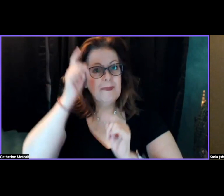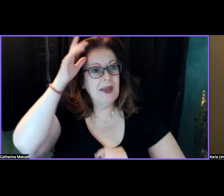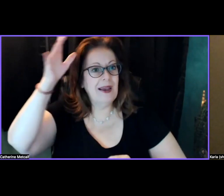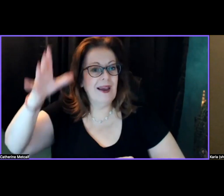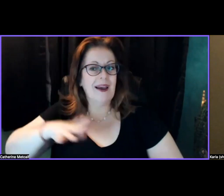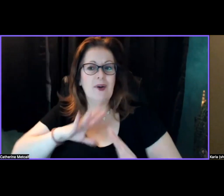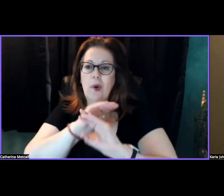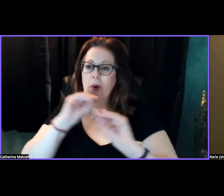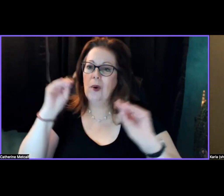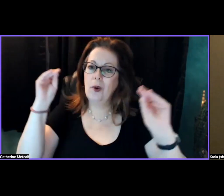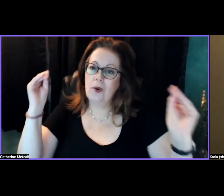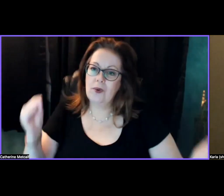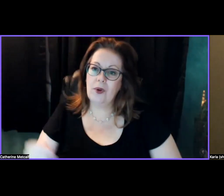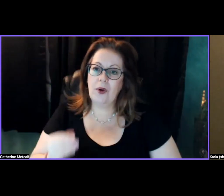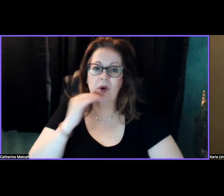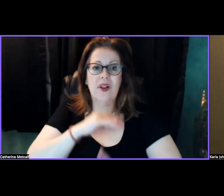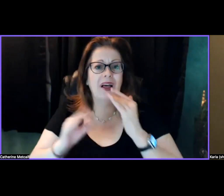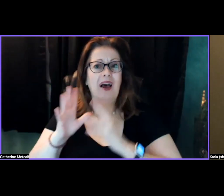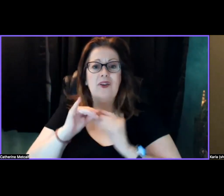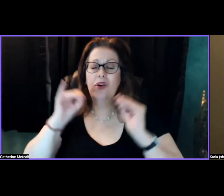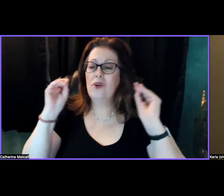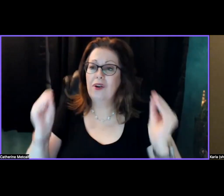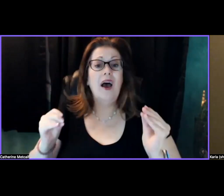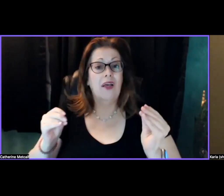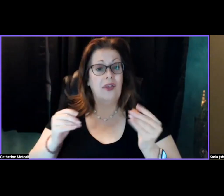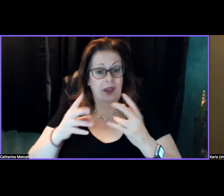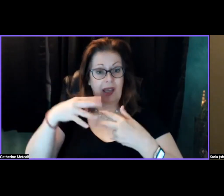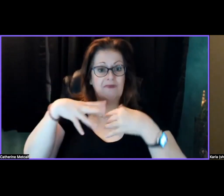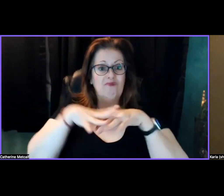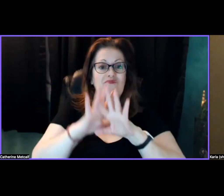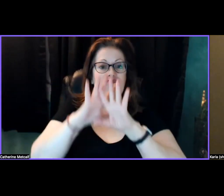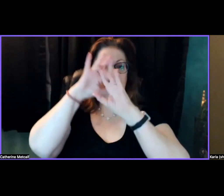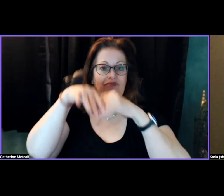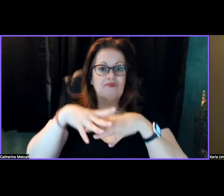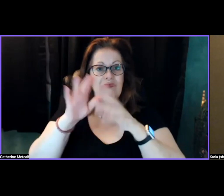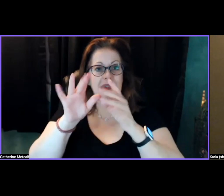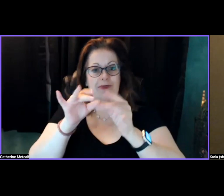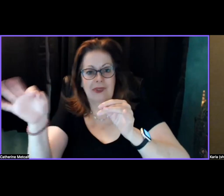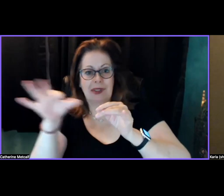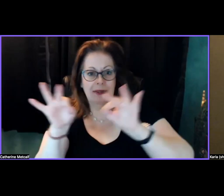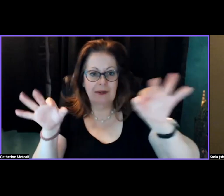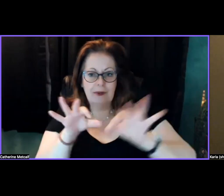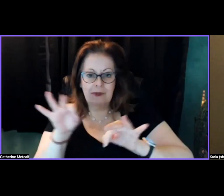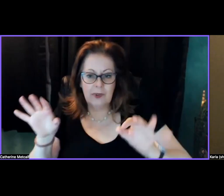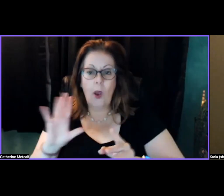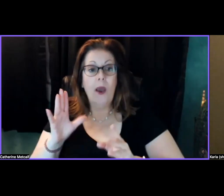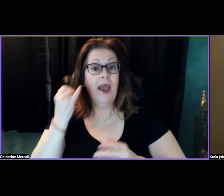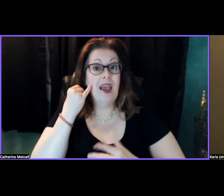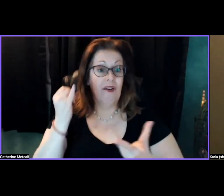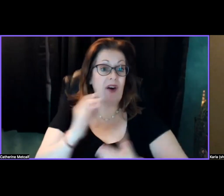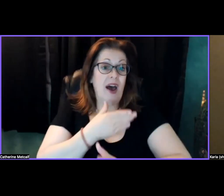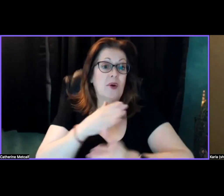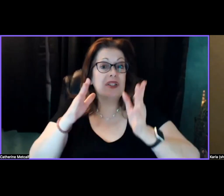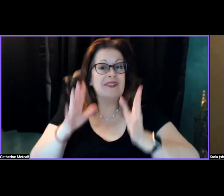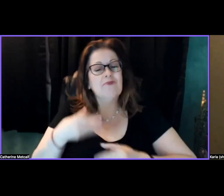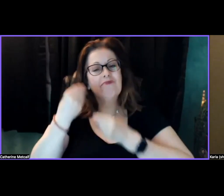line, no sonnet could untangle you from me. If I were a formalist, I might gift you 14 lines in lieu of a dozen roses